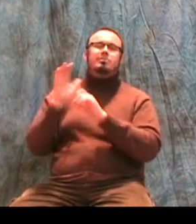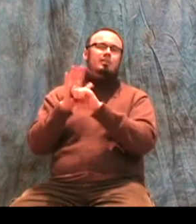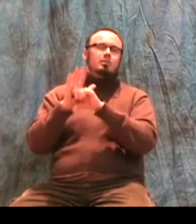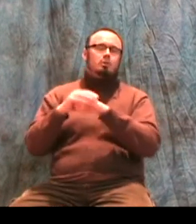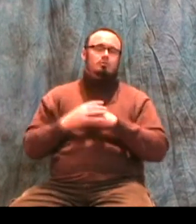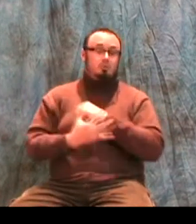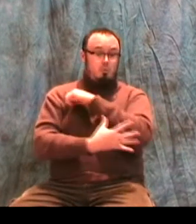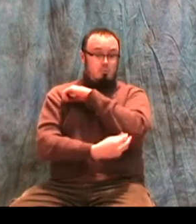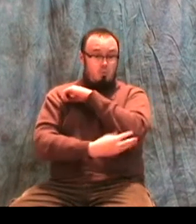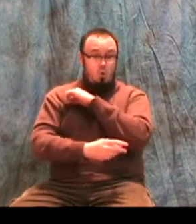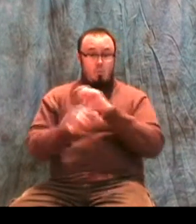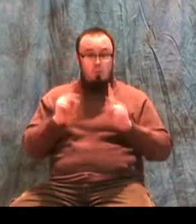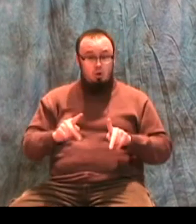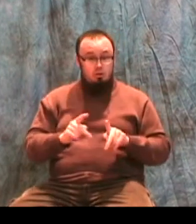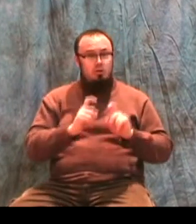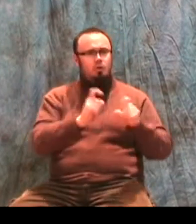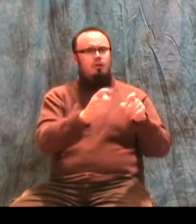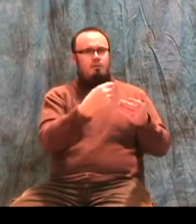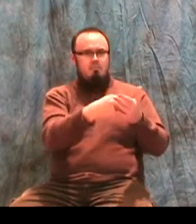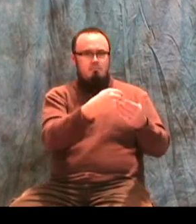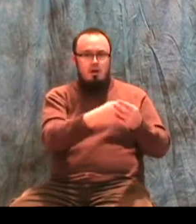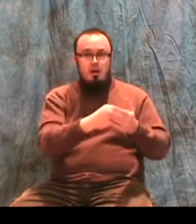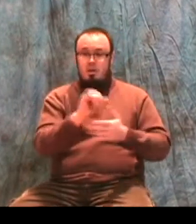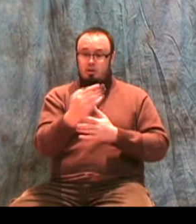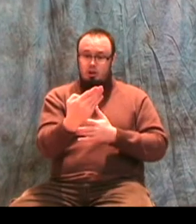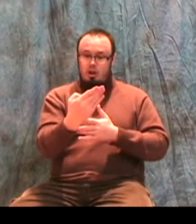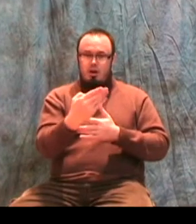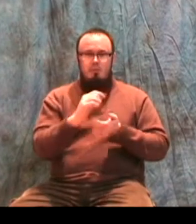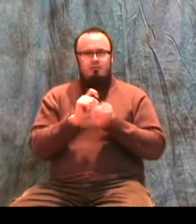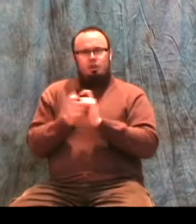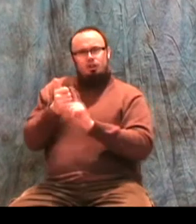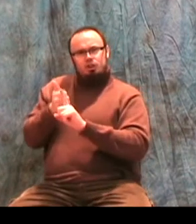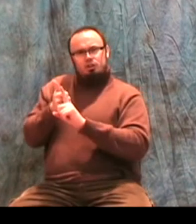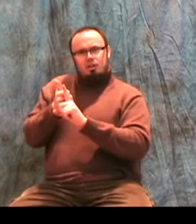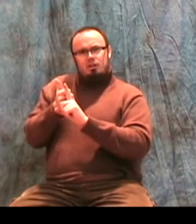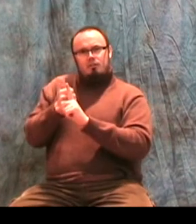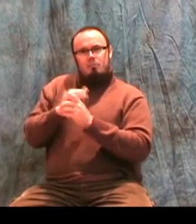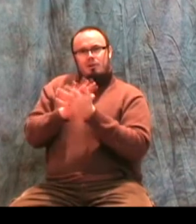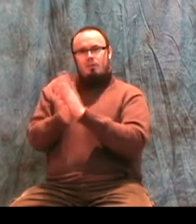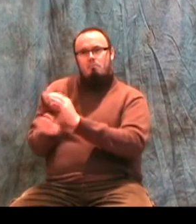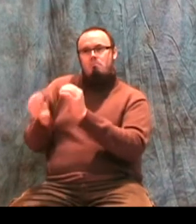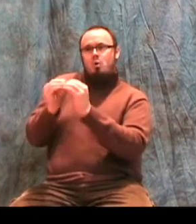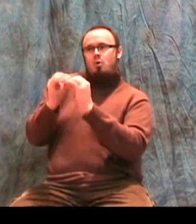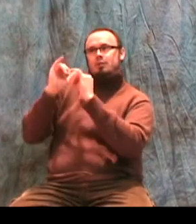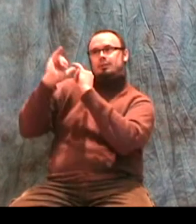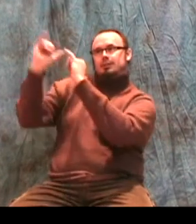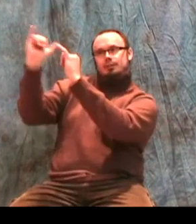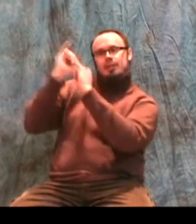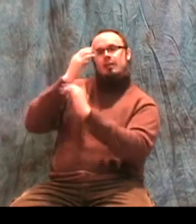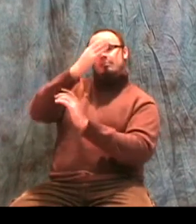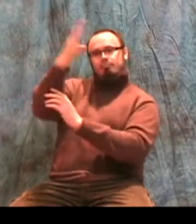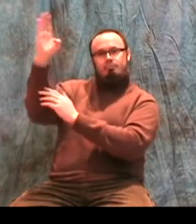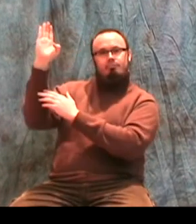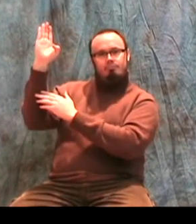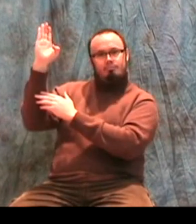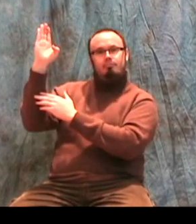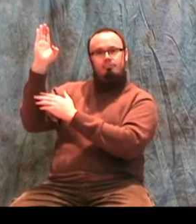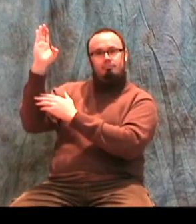be a little bit more like the Almighty. You have increased the positive energy in the world and removed some of its negativity. Because you